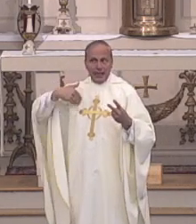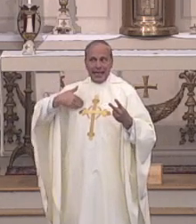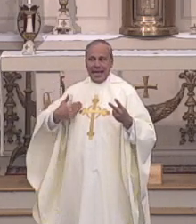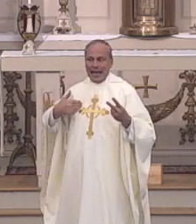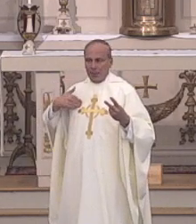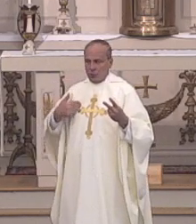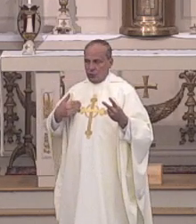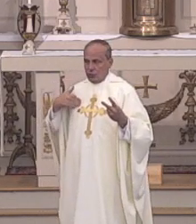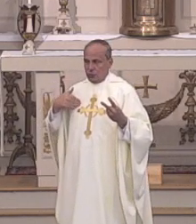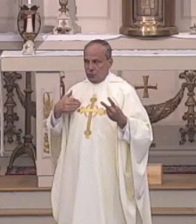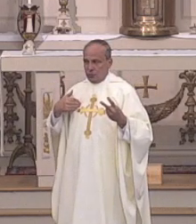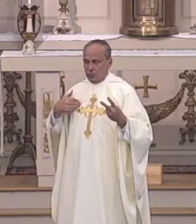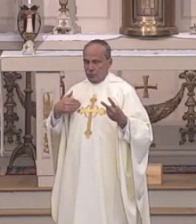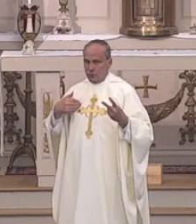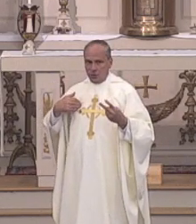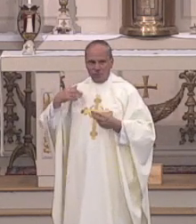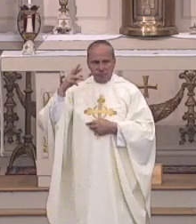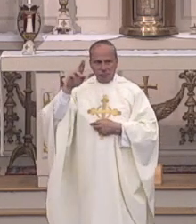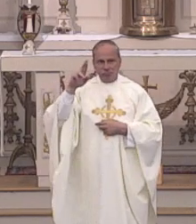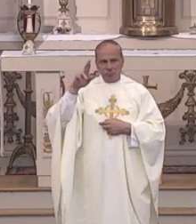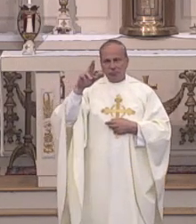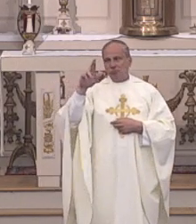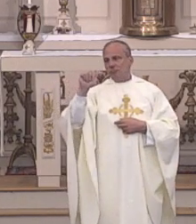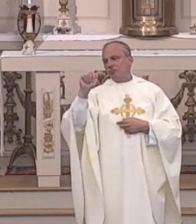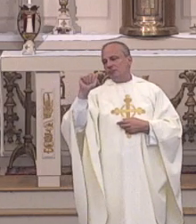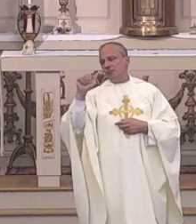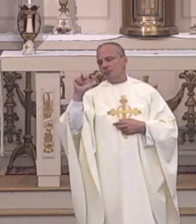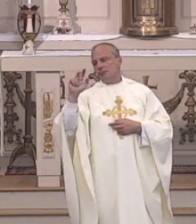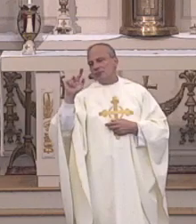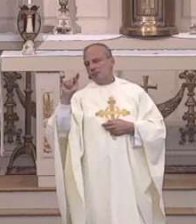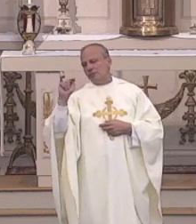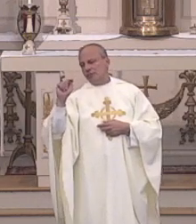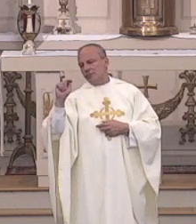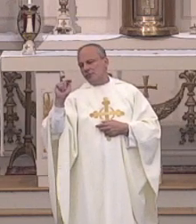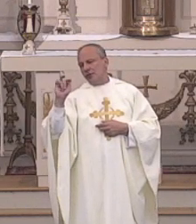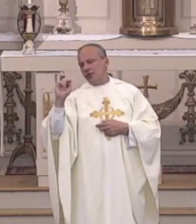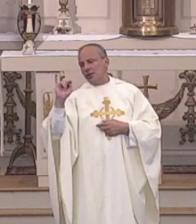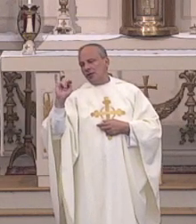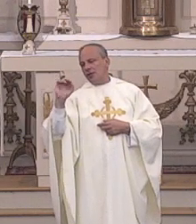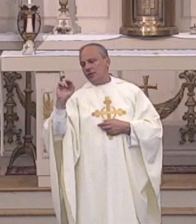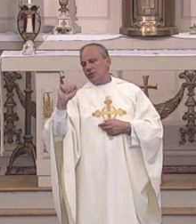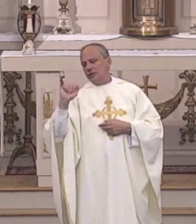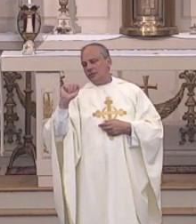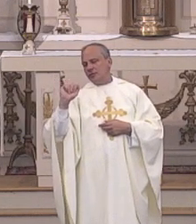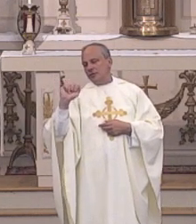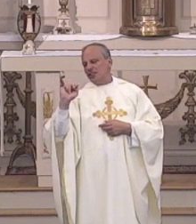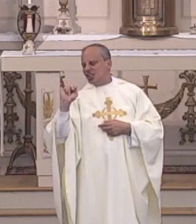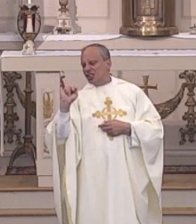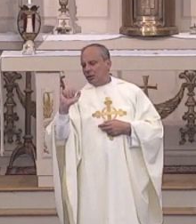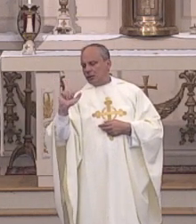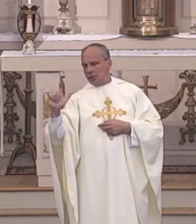So there's two things. We are rational and we are animals. We are rational animals.